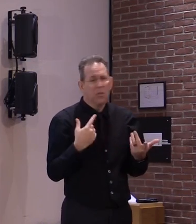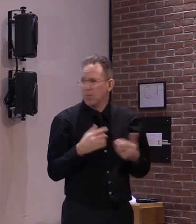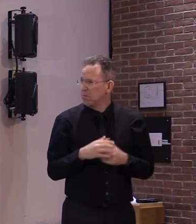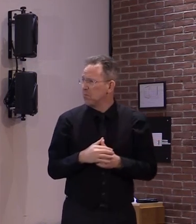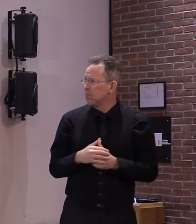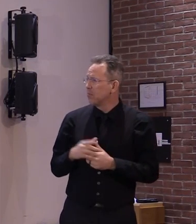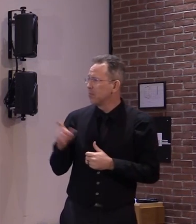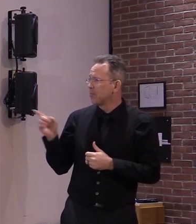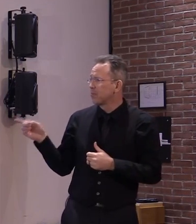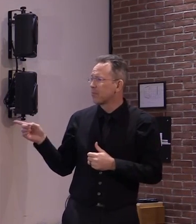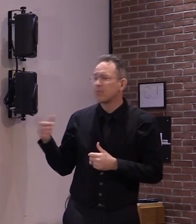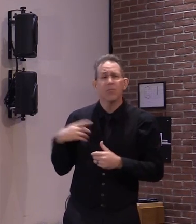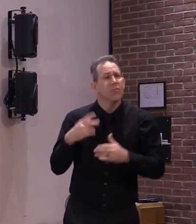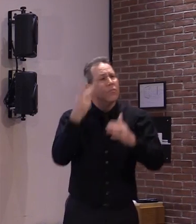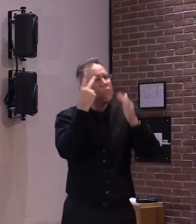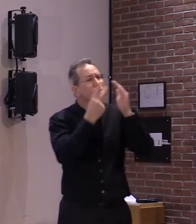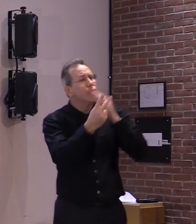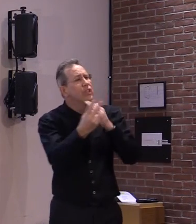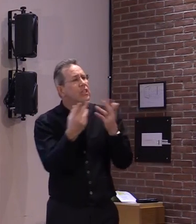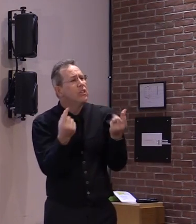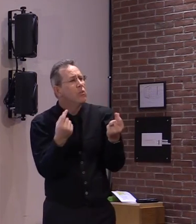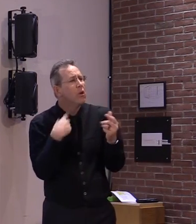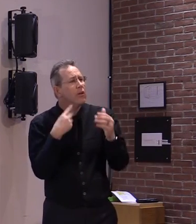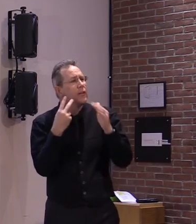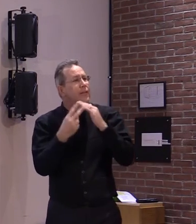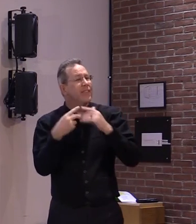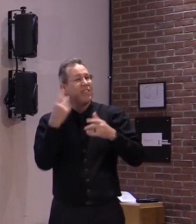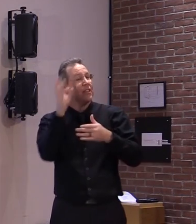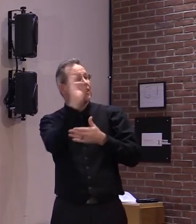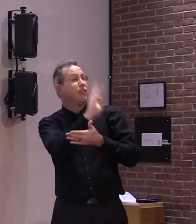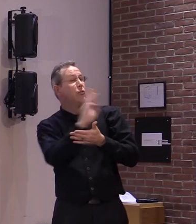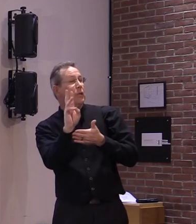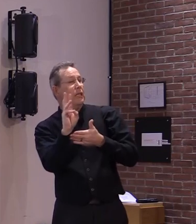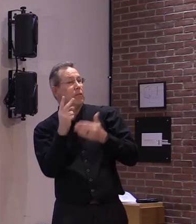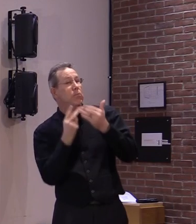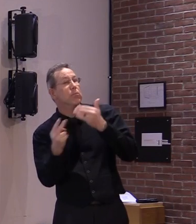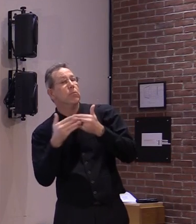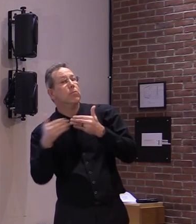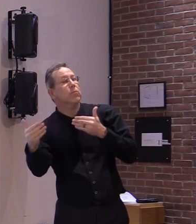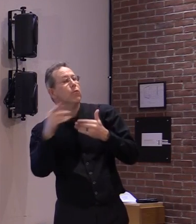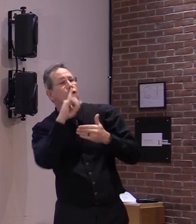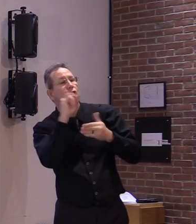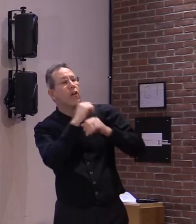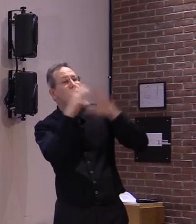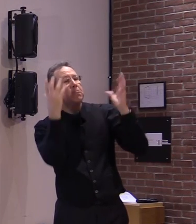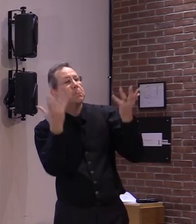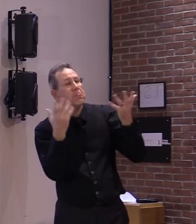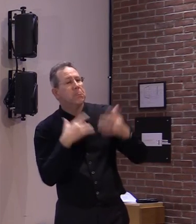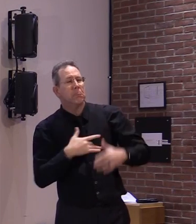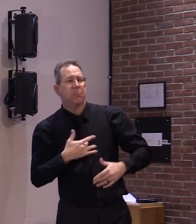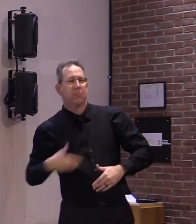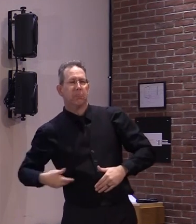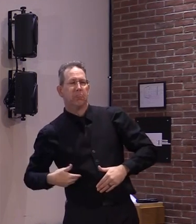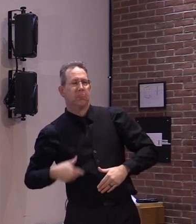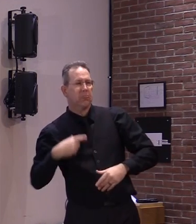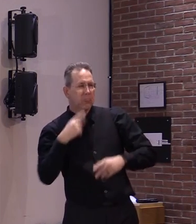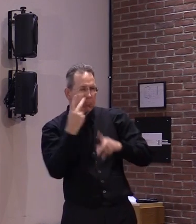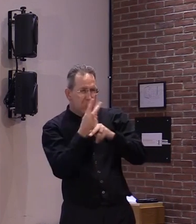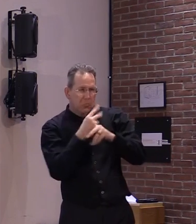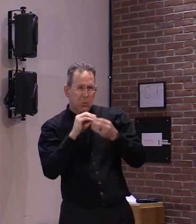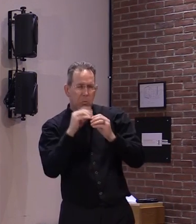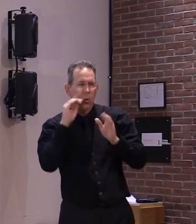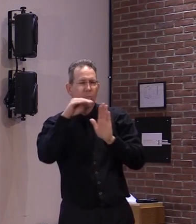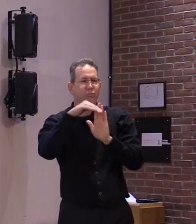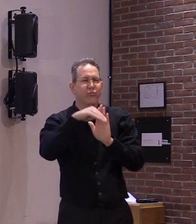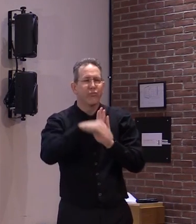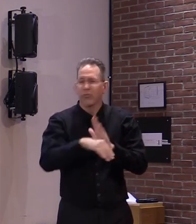to the Vermont forecast for the next 6 weeks, with the continued gradual decline that we've seen in cases over the past few weeks, our